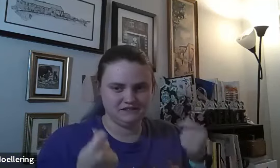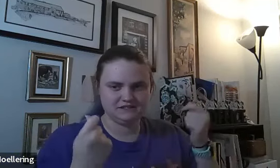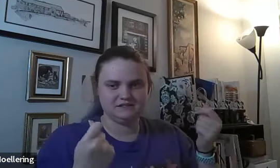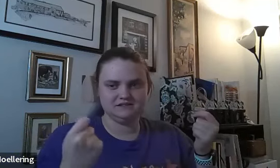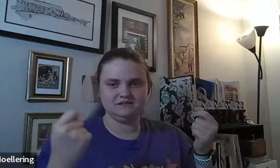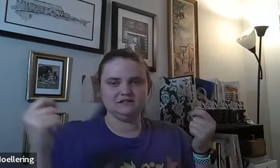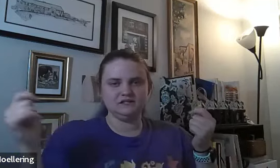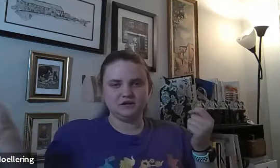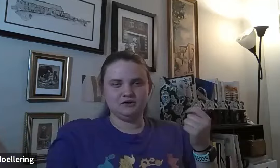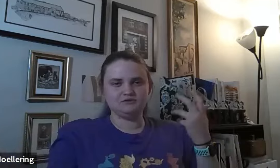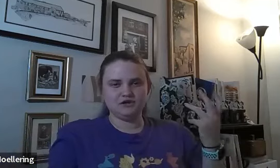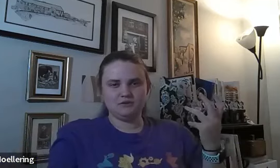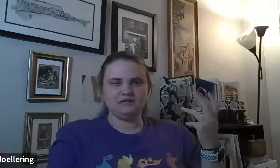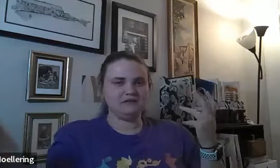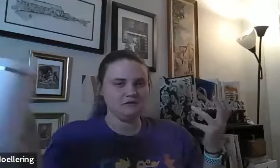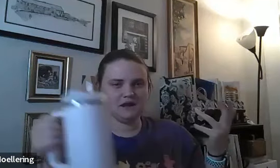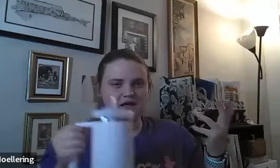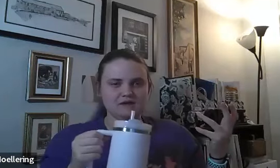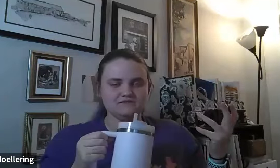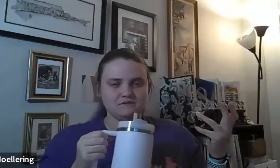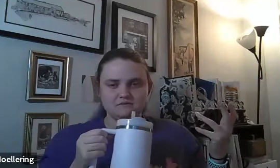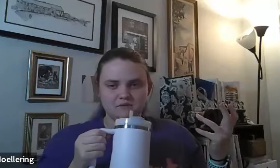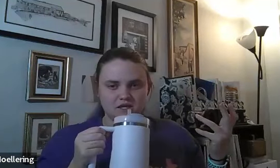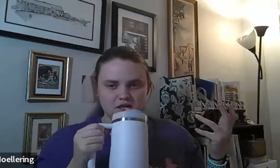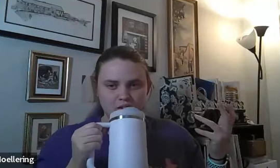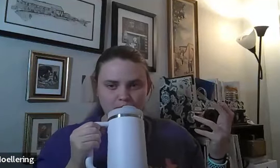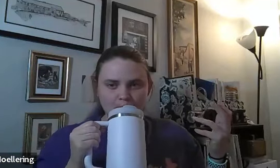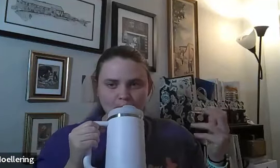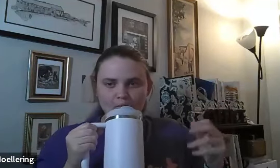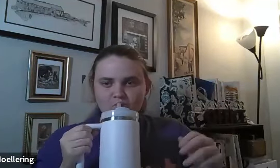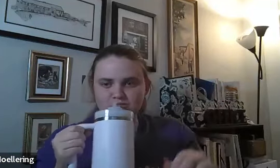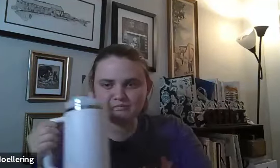feet, but either way is fine with me.